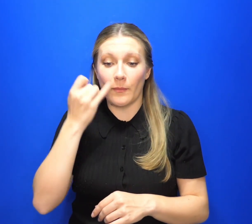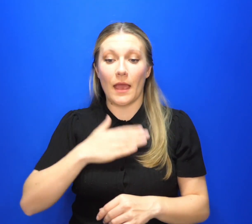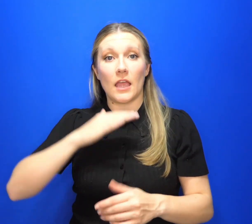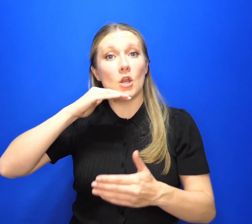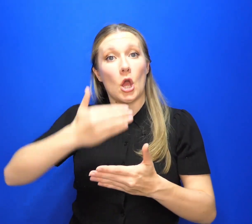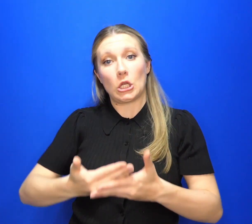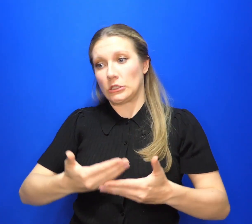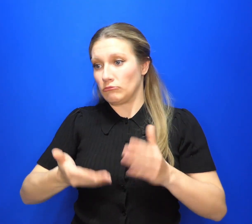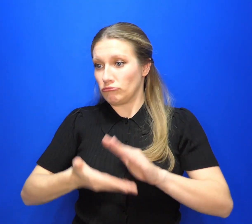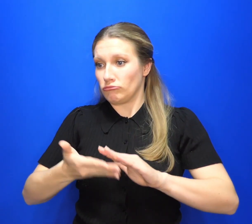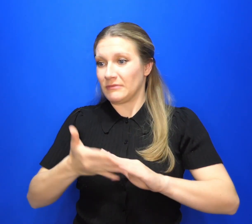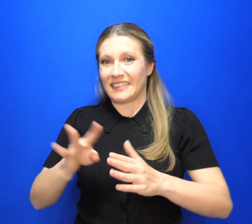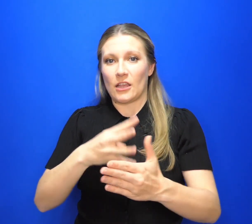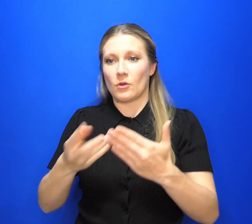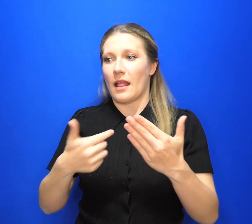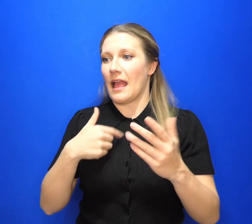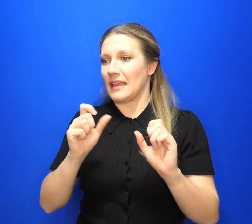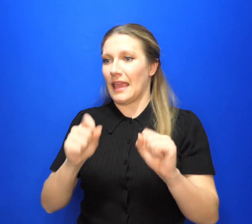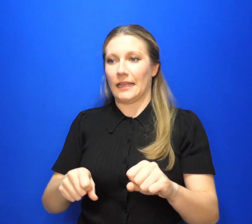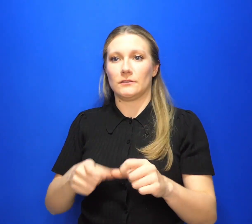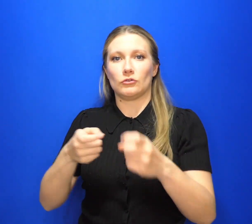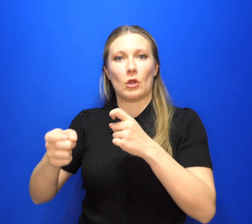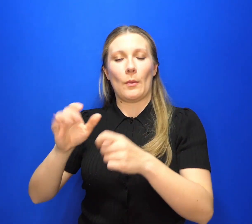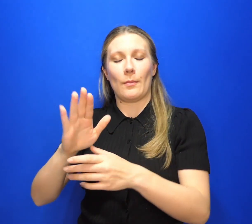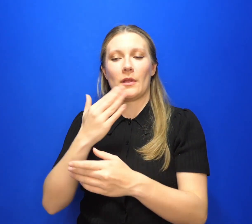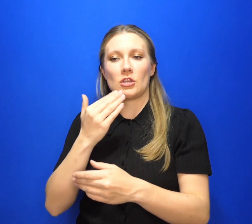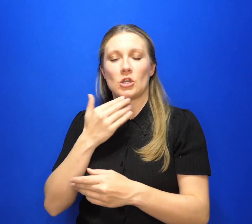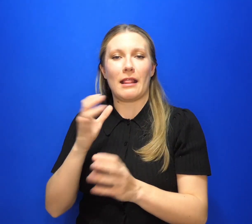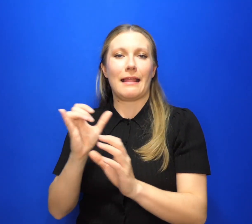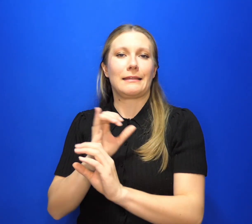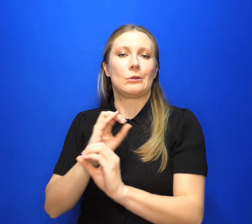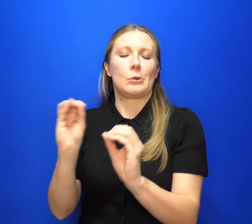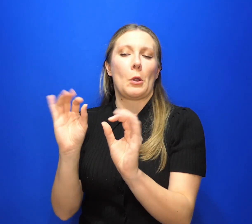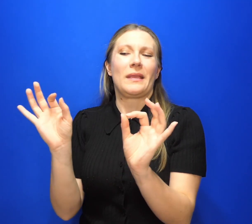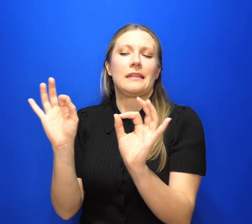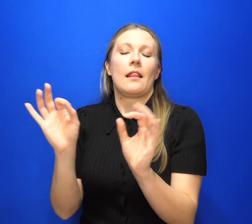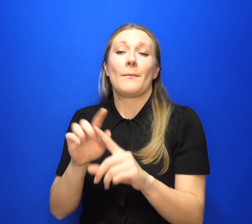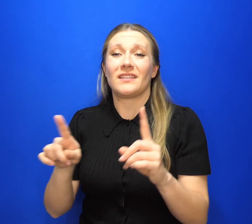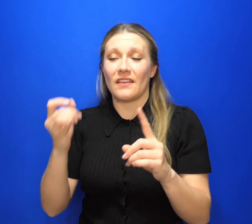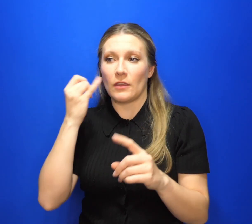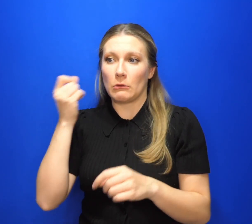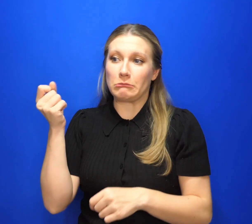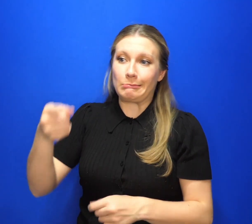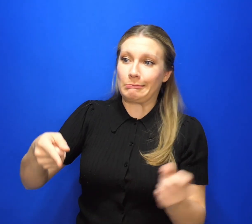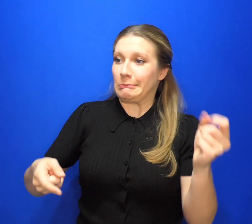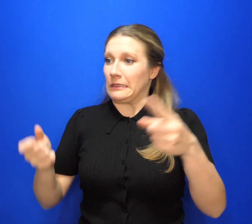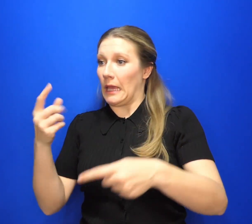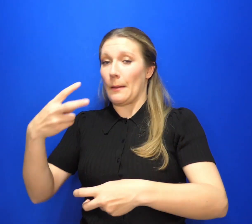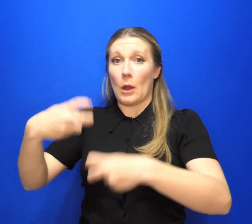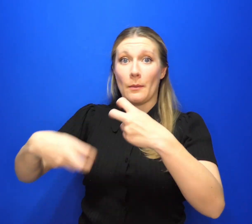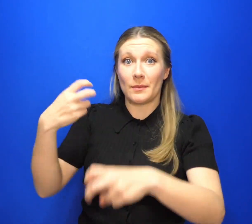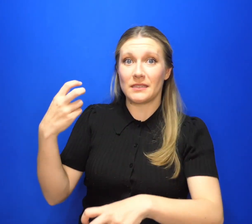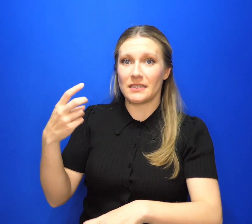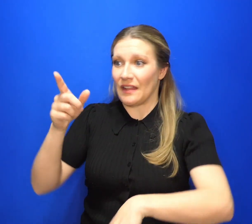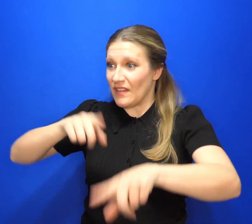on a schedule, I can run her blood sugar like it's nothing. But if you start throwing in a bunch of different problems, and variables like